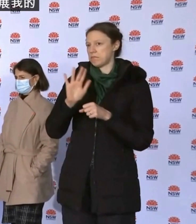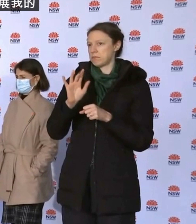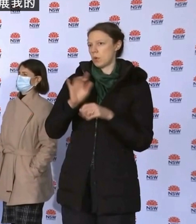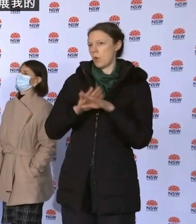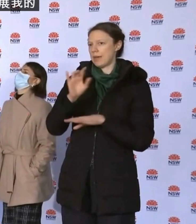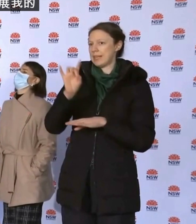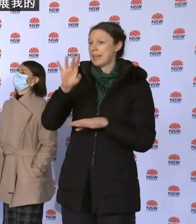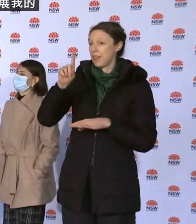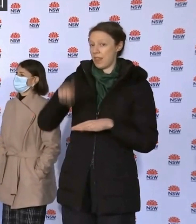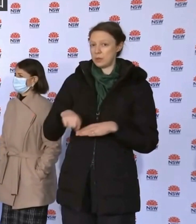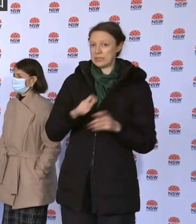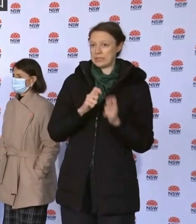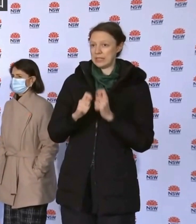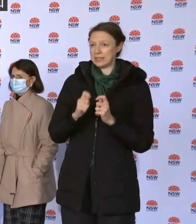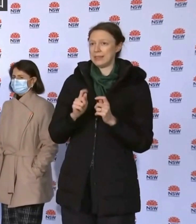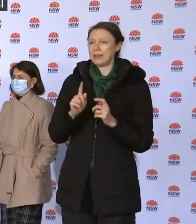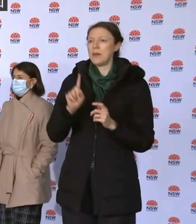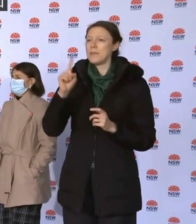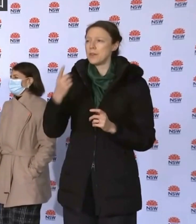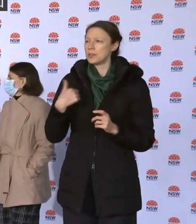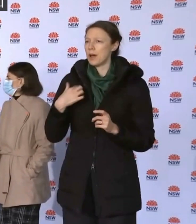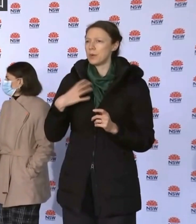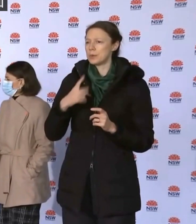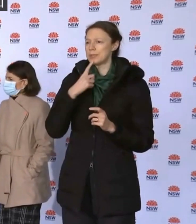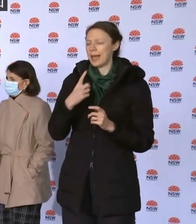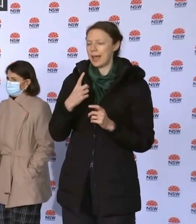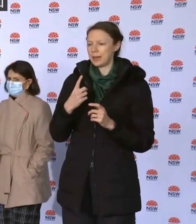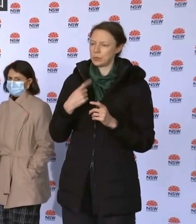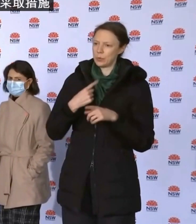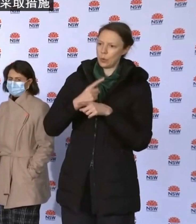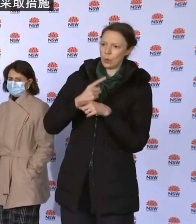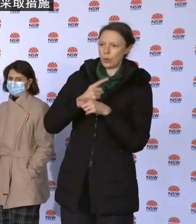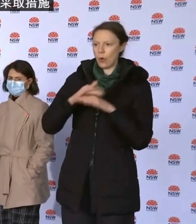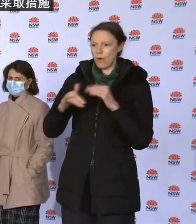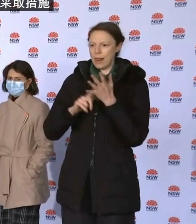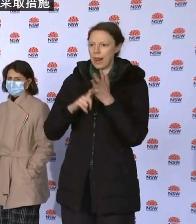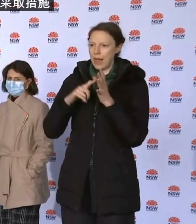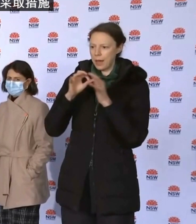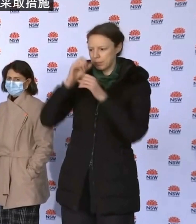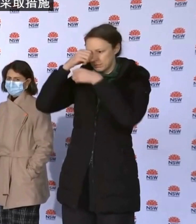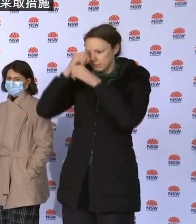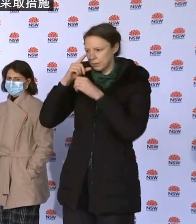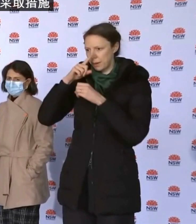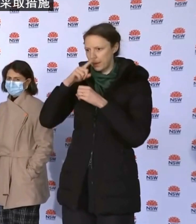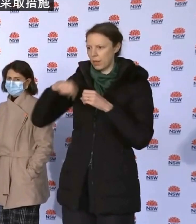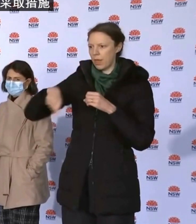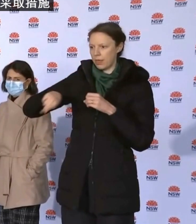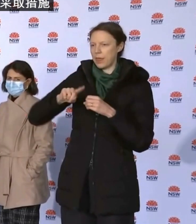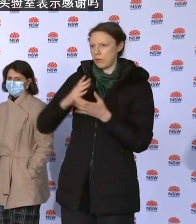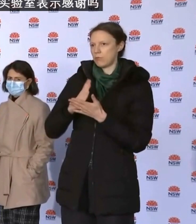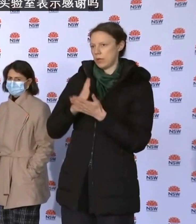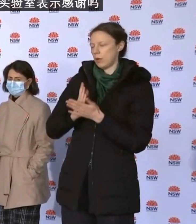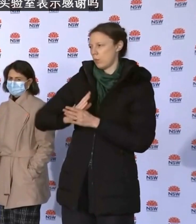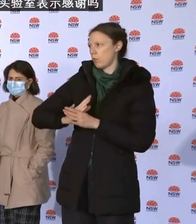And certainly, can I just extend my appreciation whilst we're talking about laboratories and the work they're doing? They are taking steps